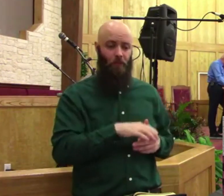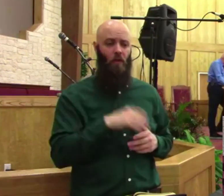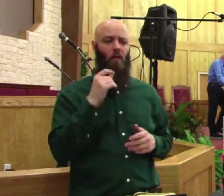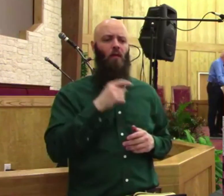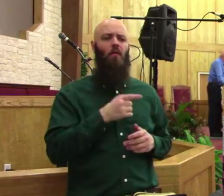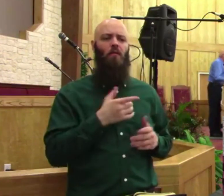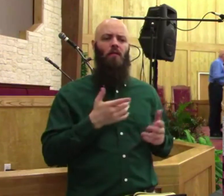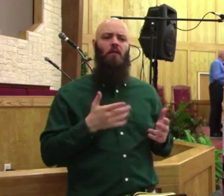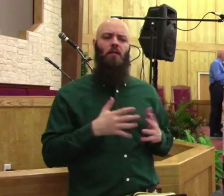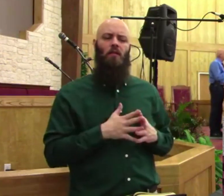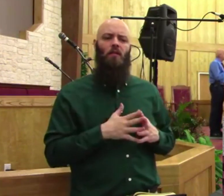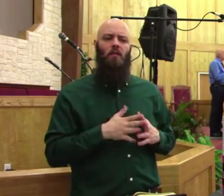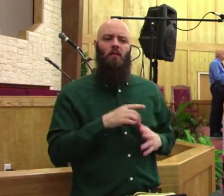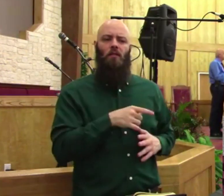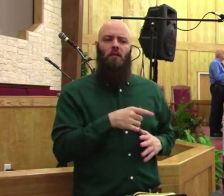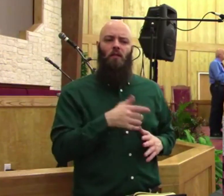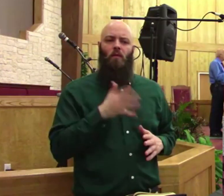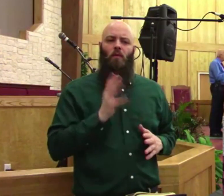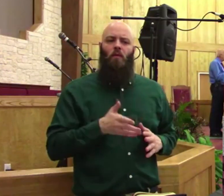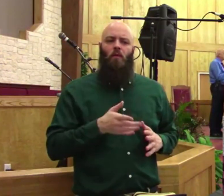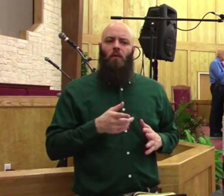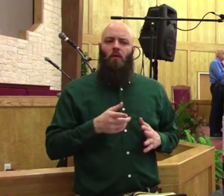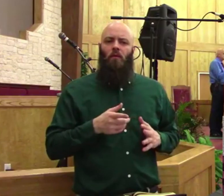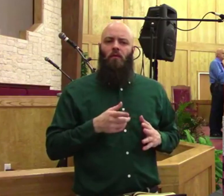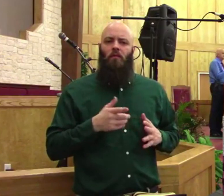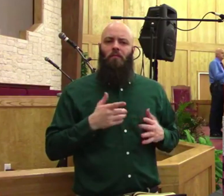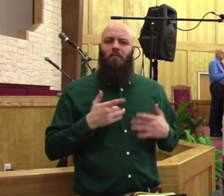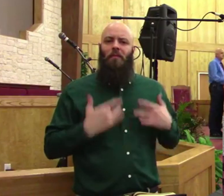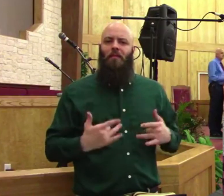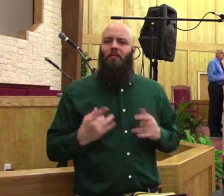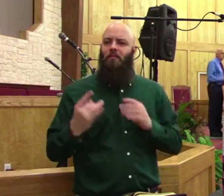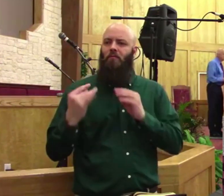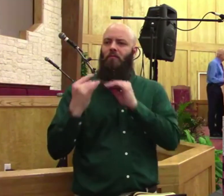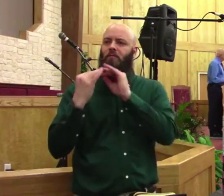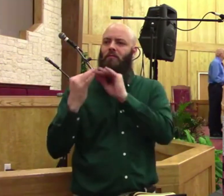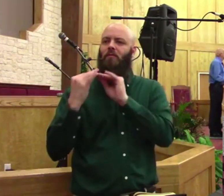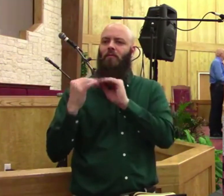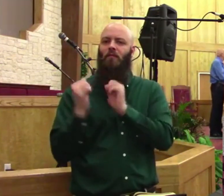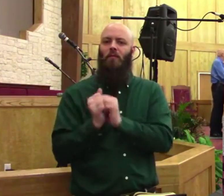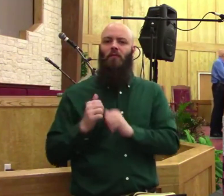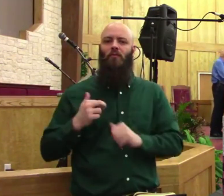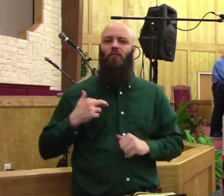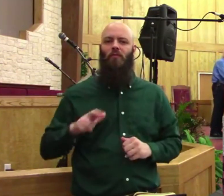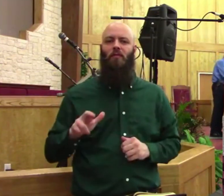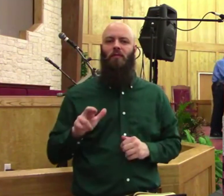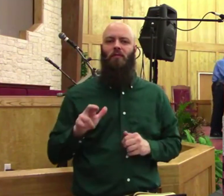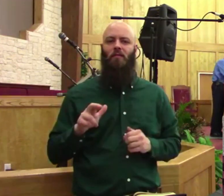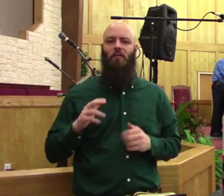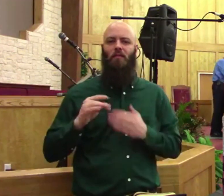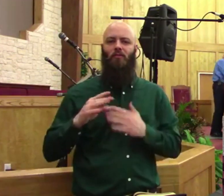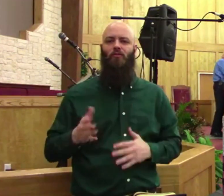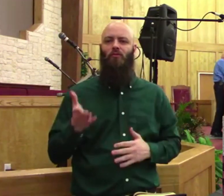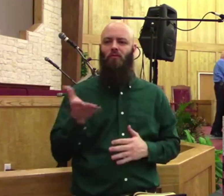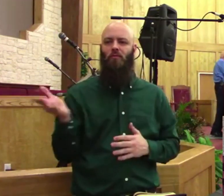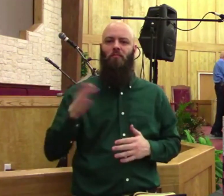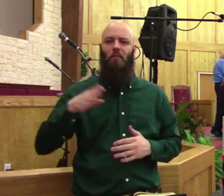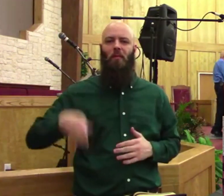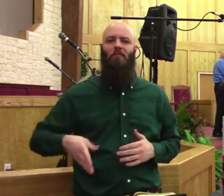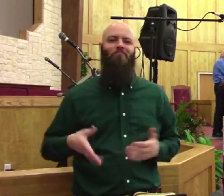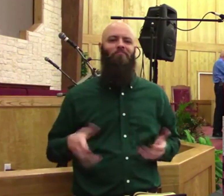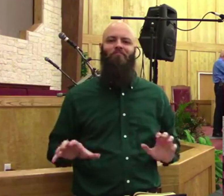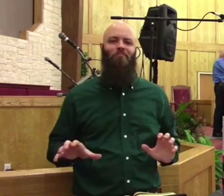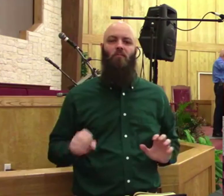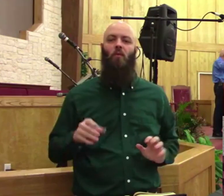most likely to avoid a lost confrontation with the religious leaders in Babylon.